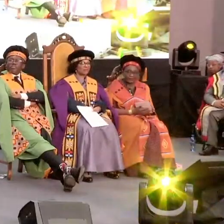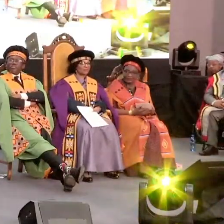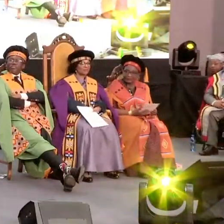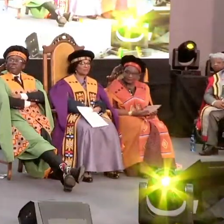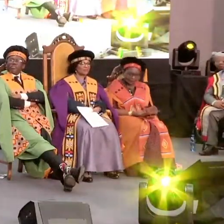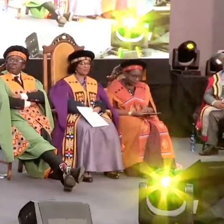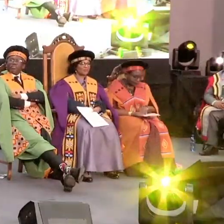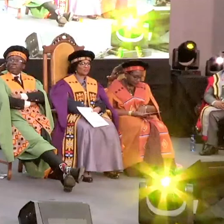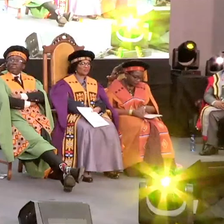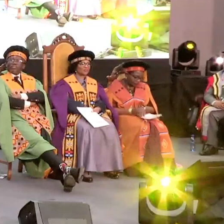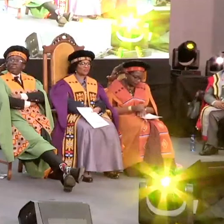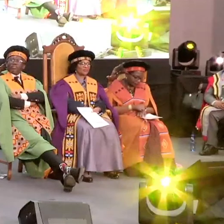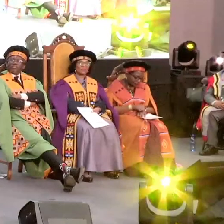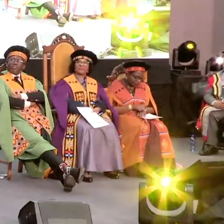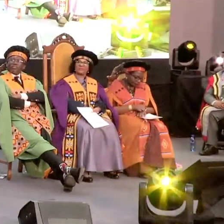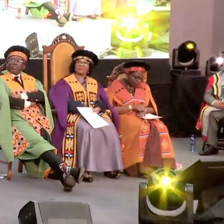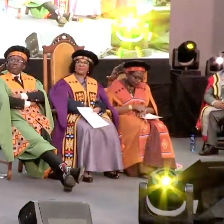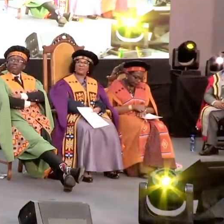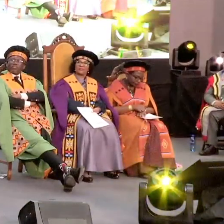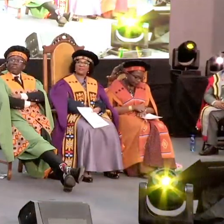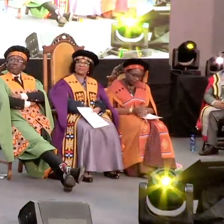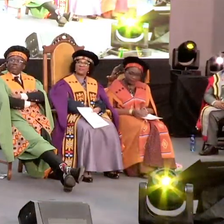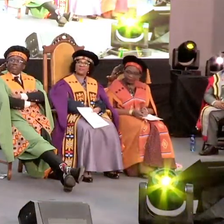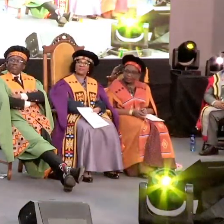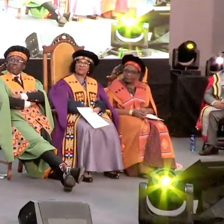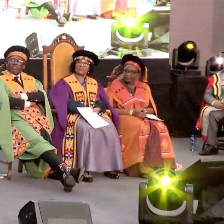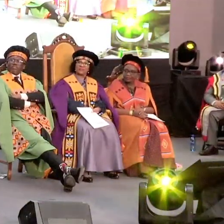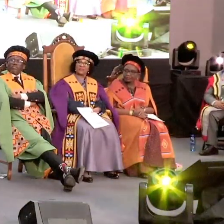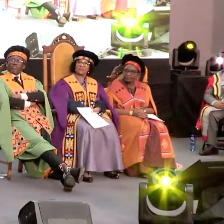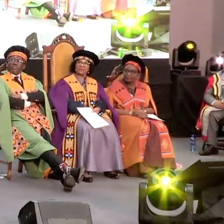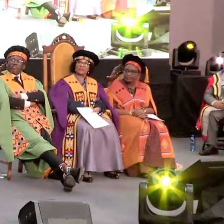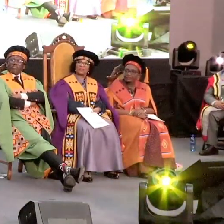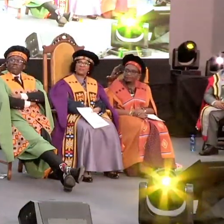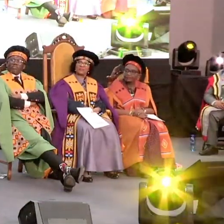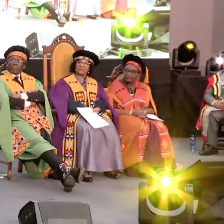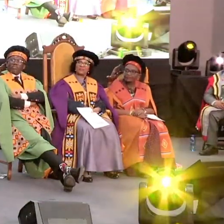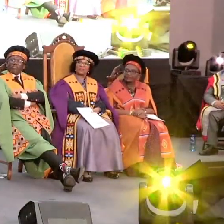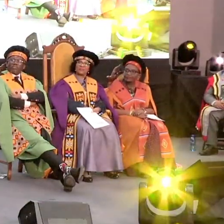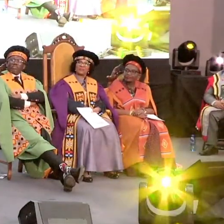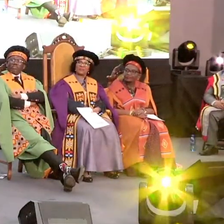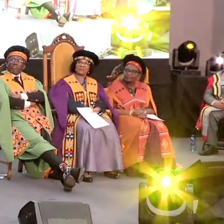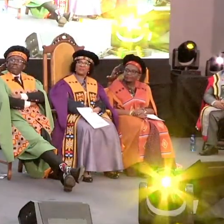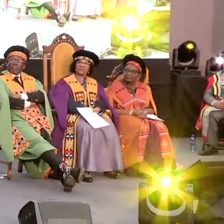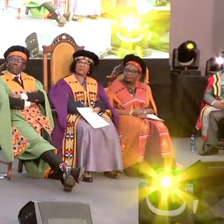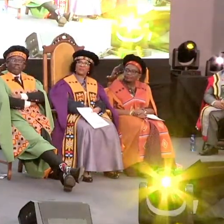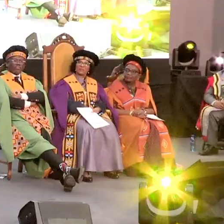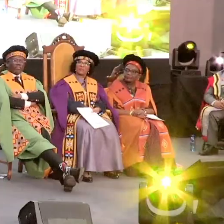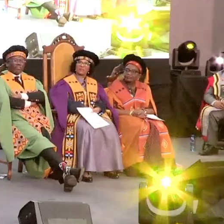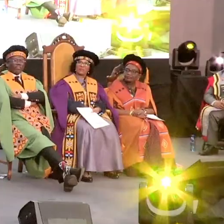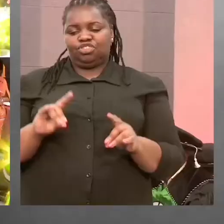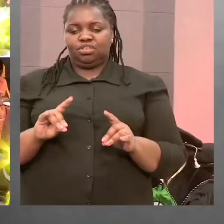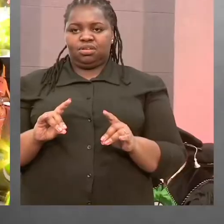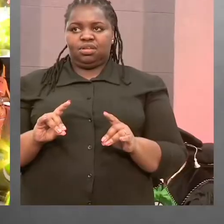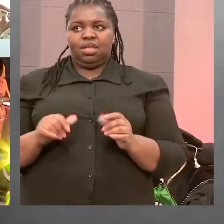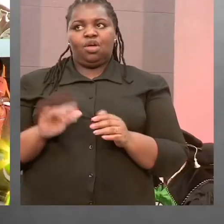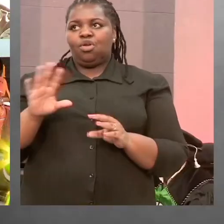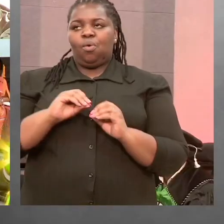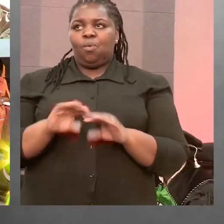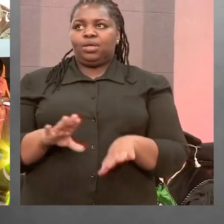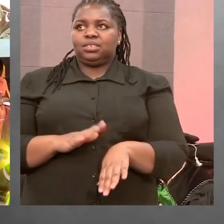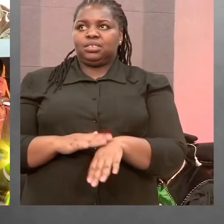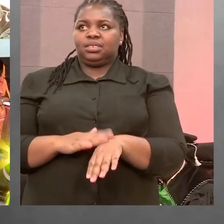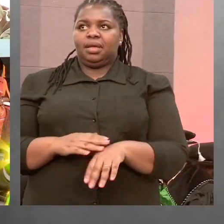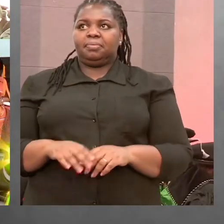Thank you, Reg. I am going to read the message as written by the Deputy Chair of Council without wasting